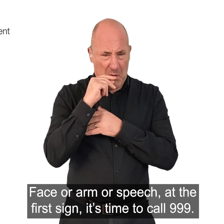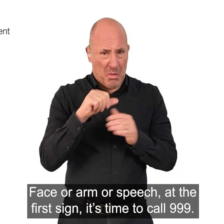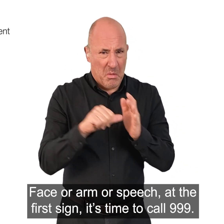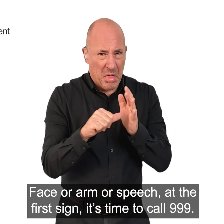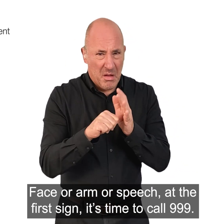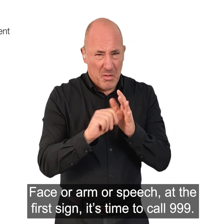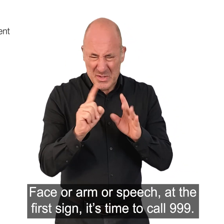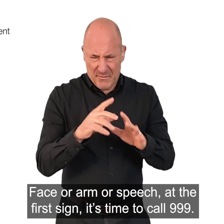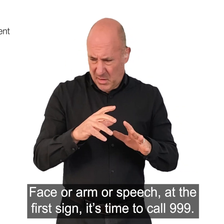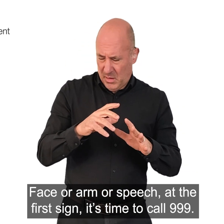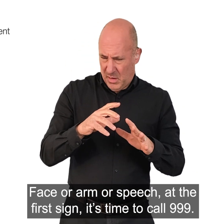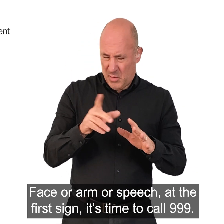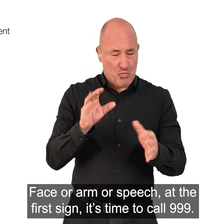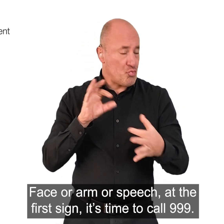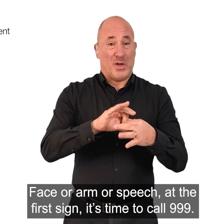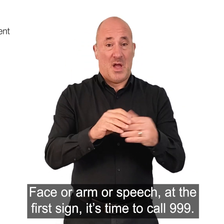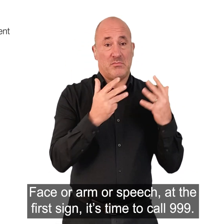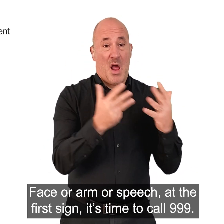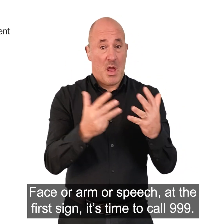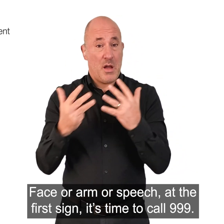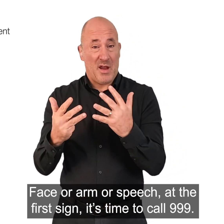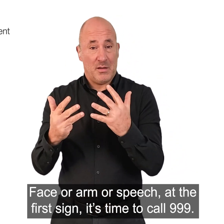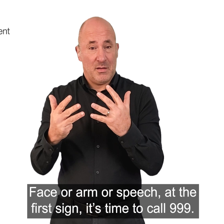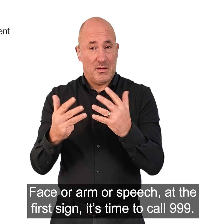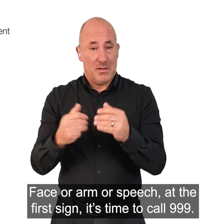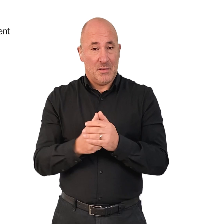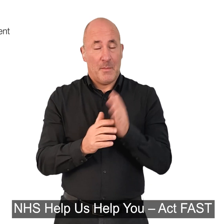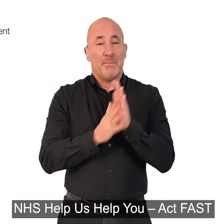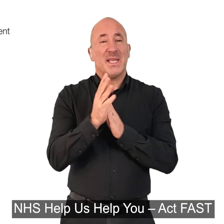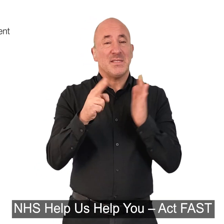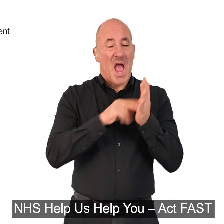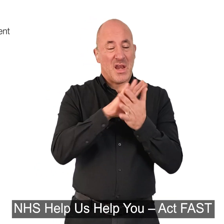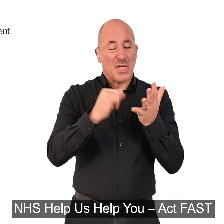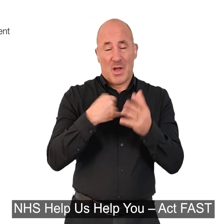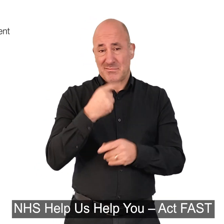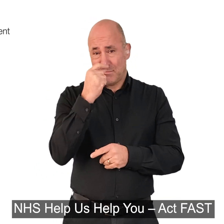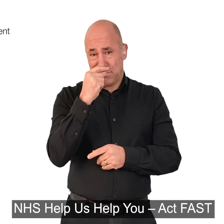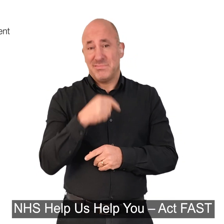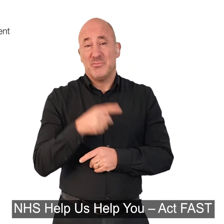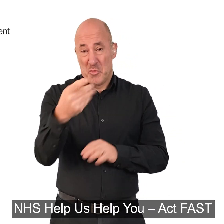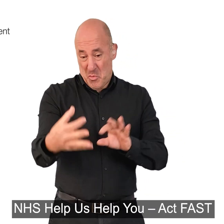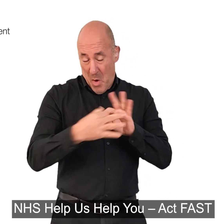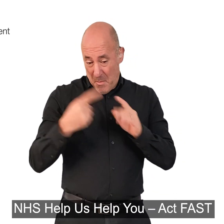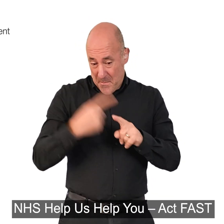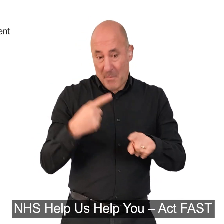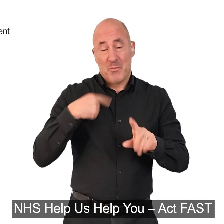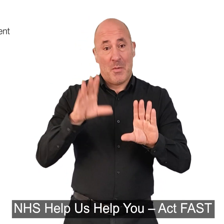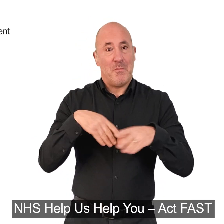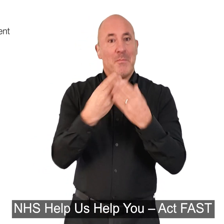At the first sign, it's time to call 999. NHS, help us help you, act fast.